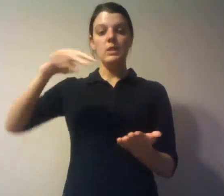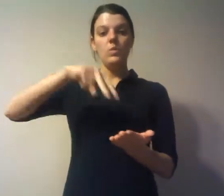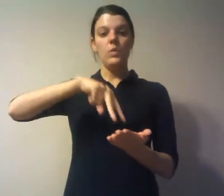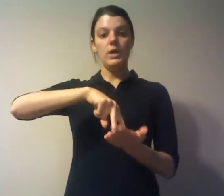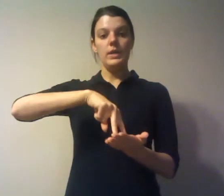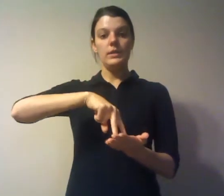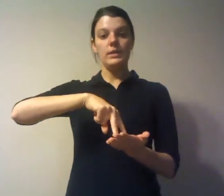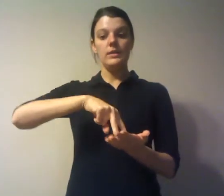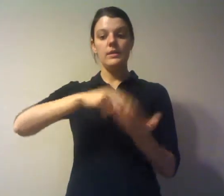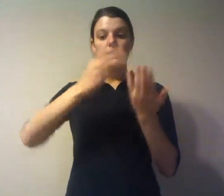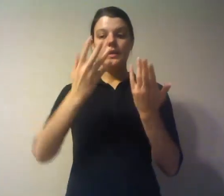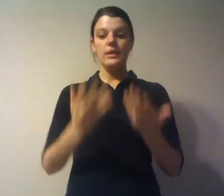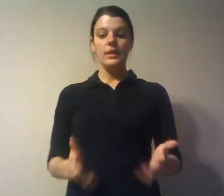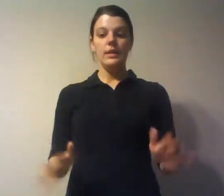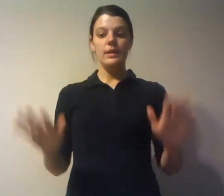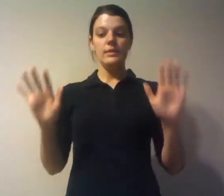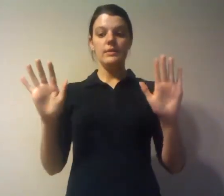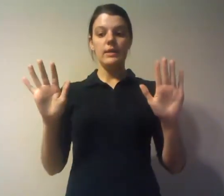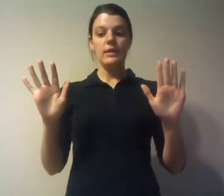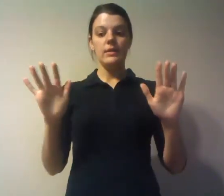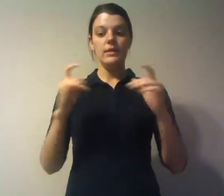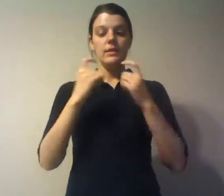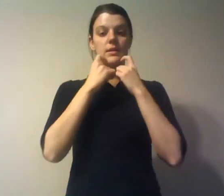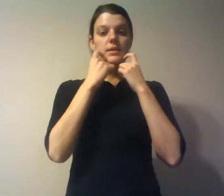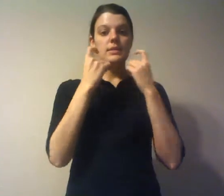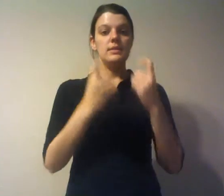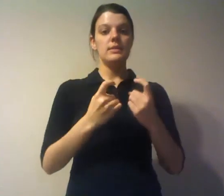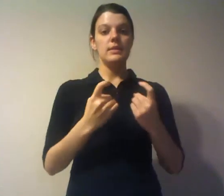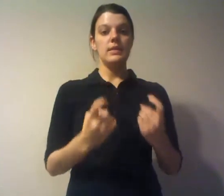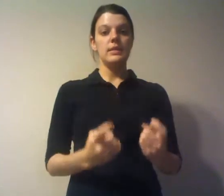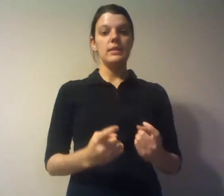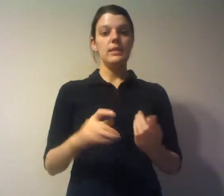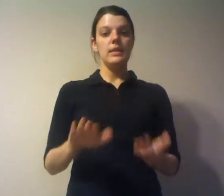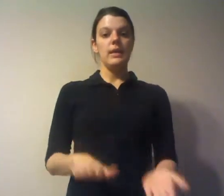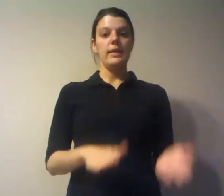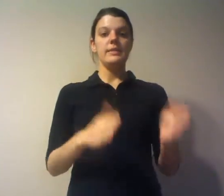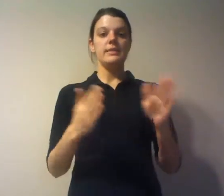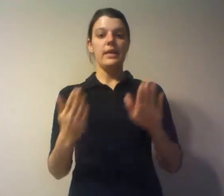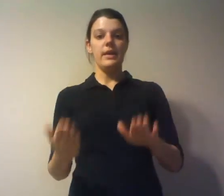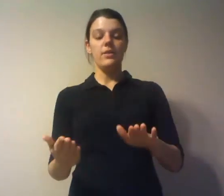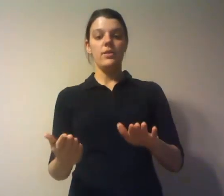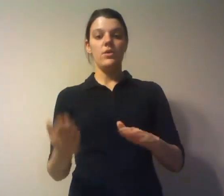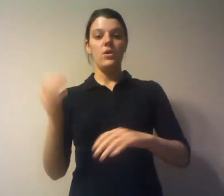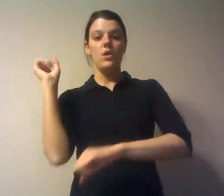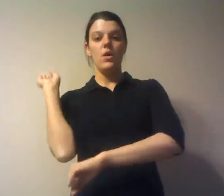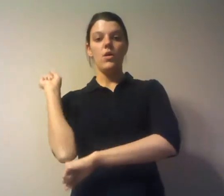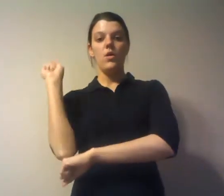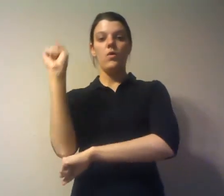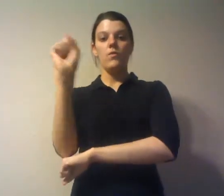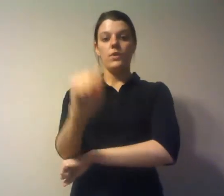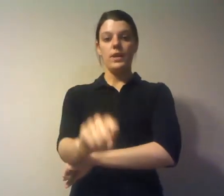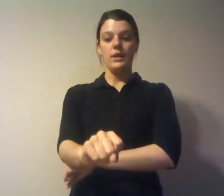Risen one, it is done. Sin and death are